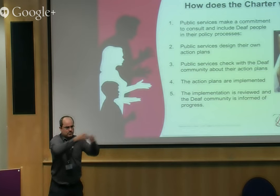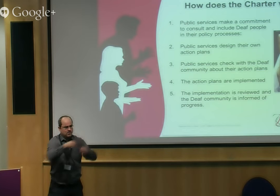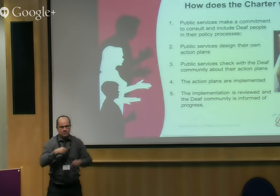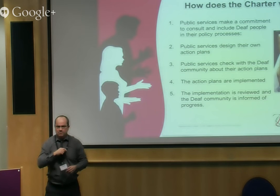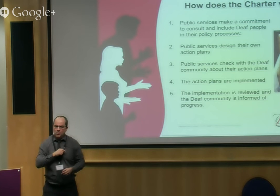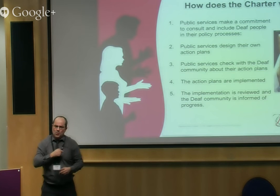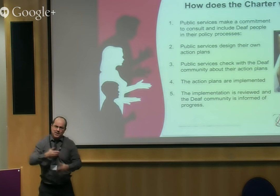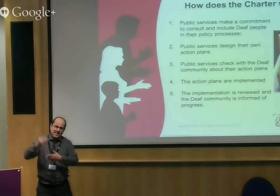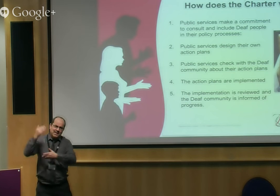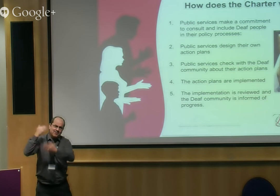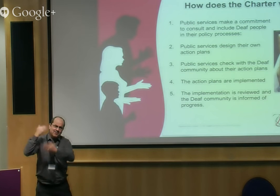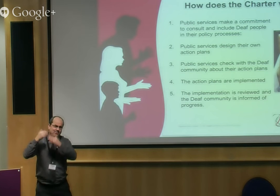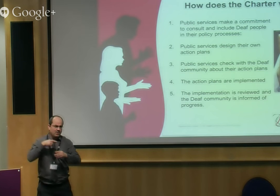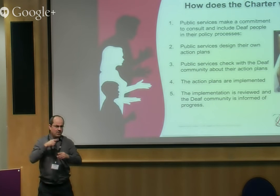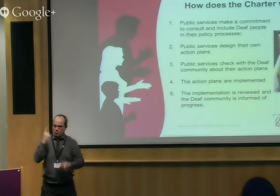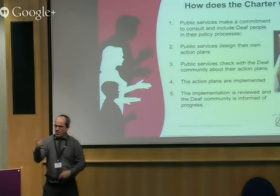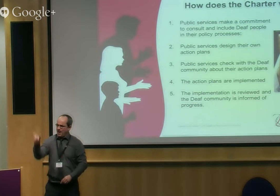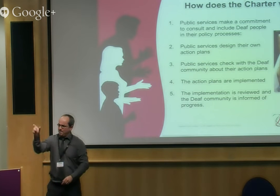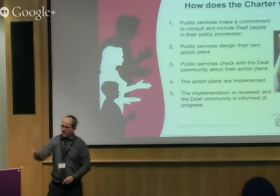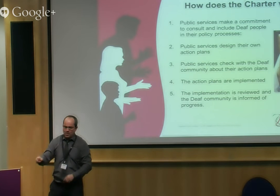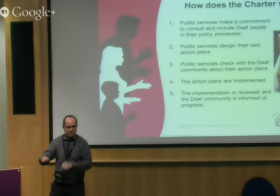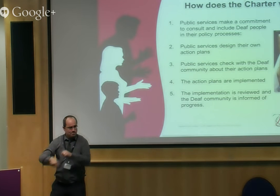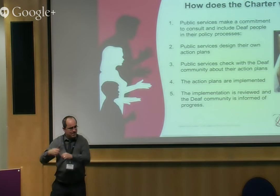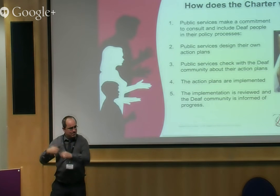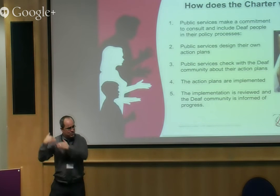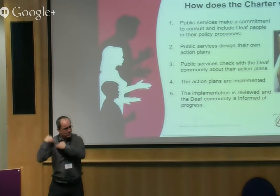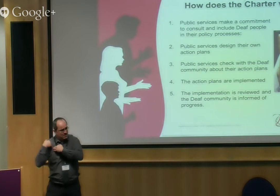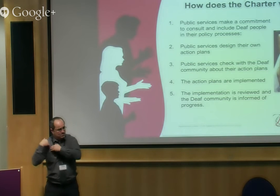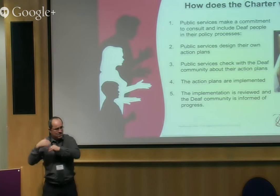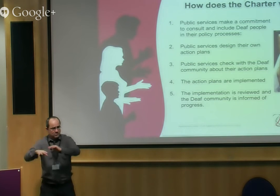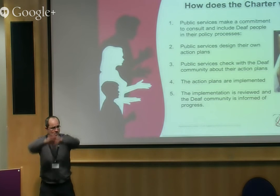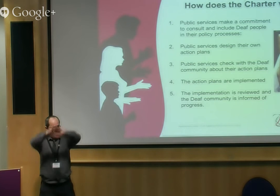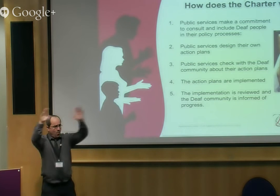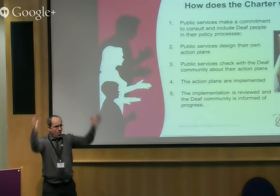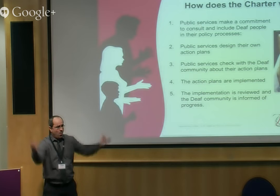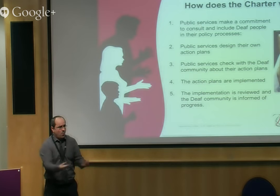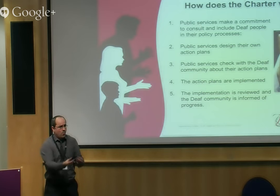set goals and we can see over time how people do.